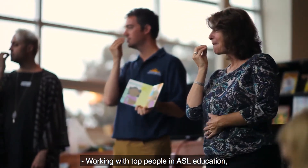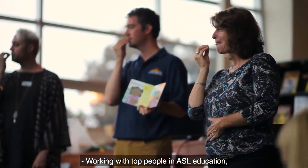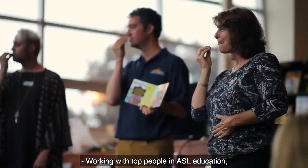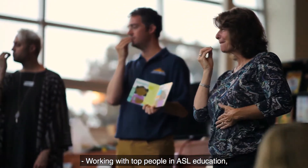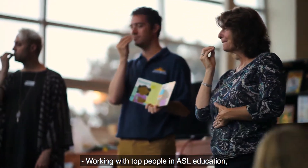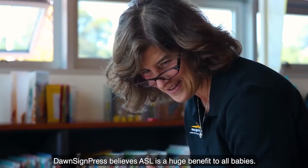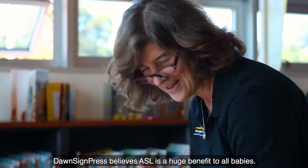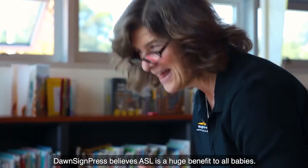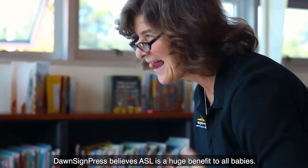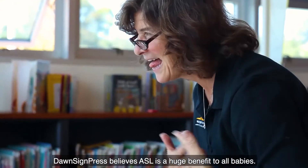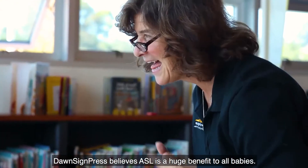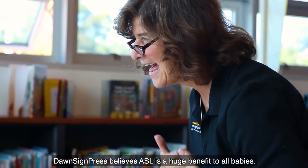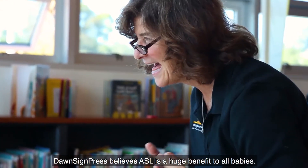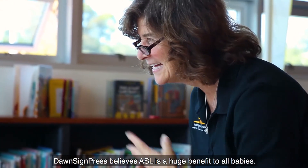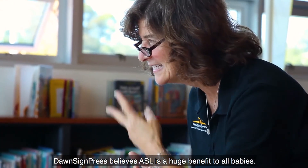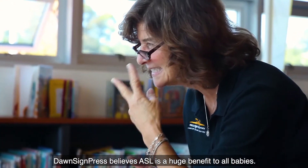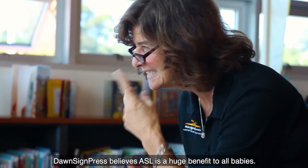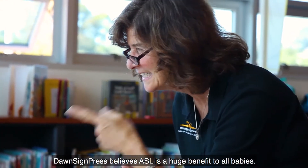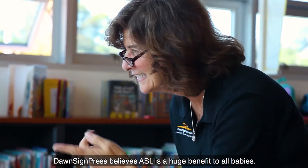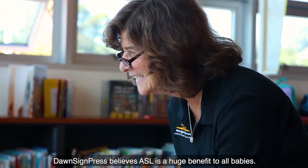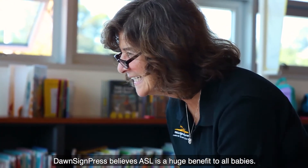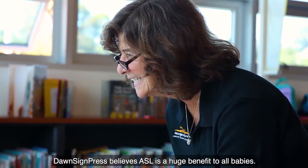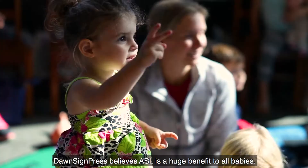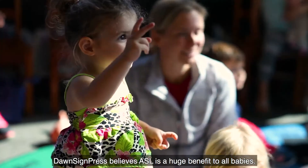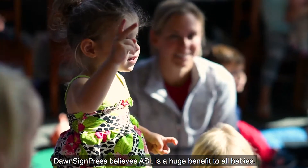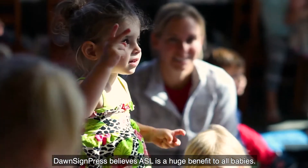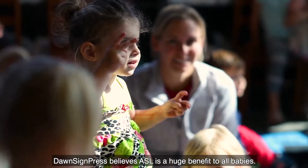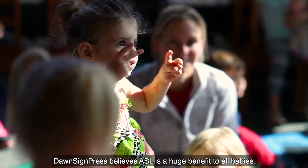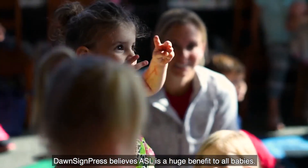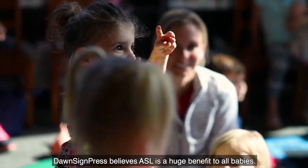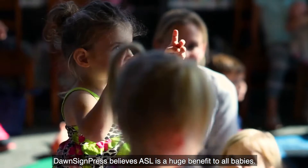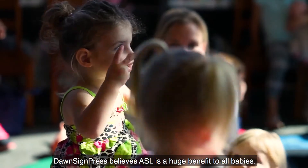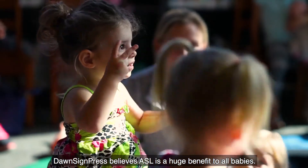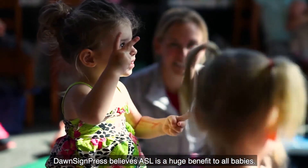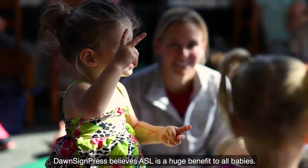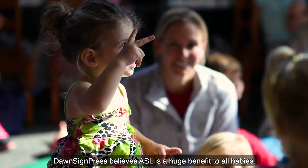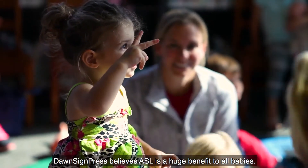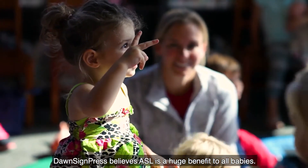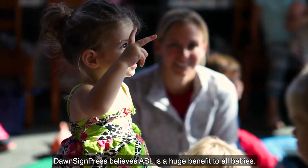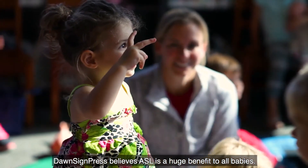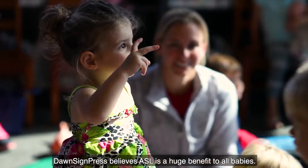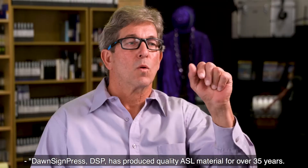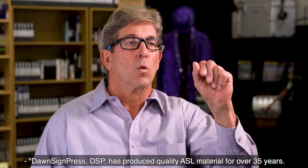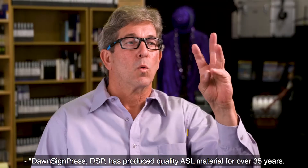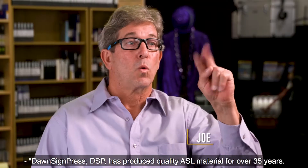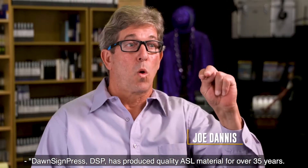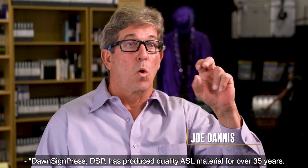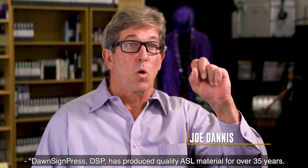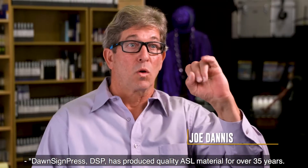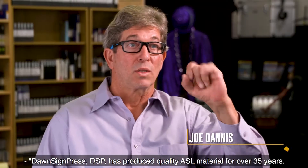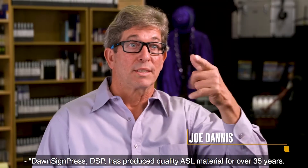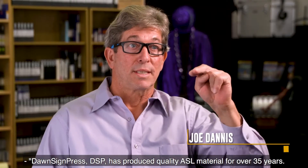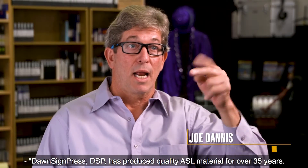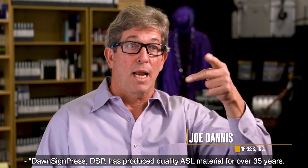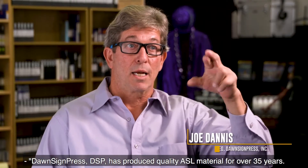education, Dawn Sign Press believes ASL is a huge benefit to all babies. Dawn Sign Press